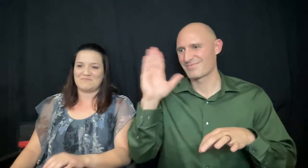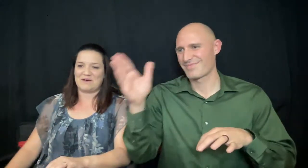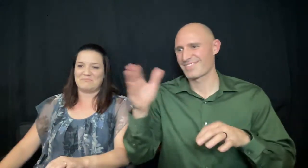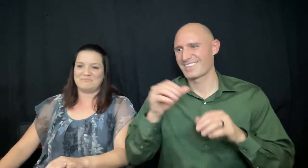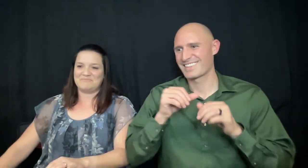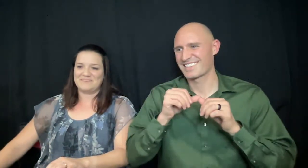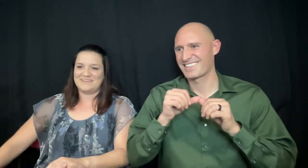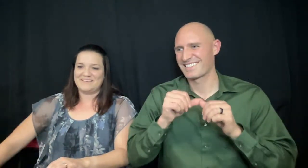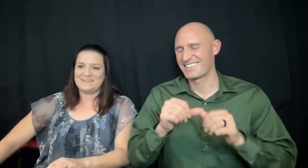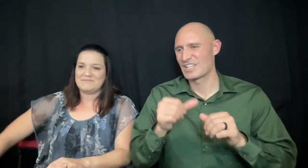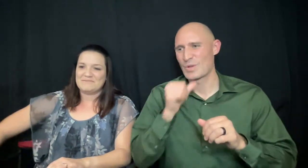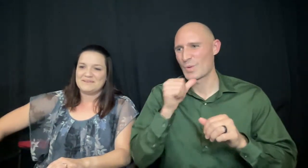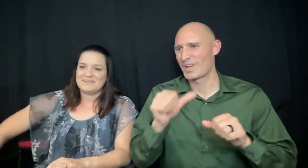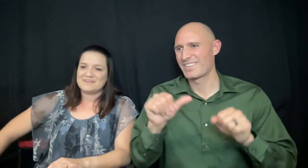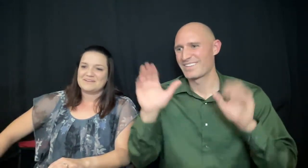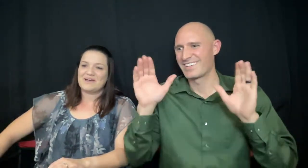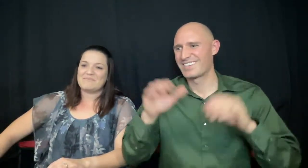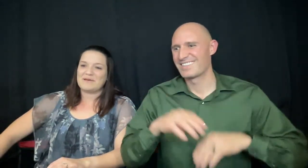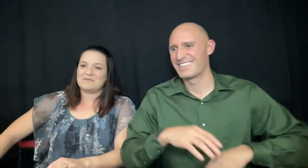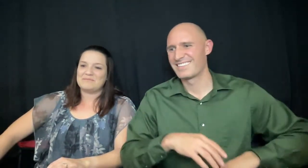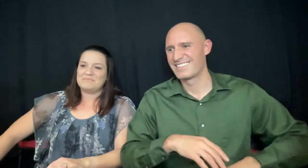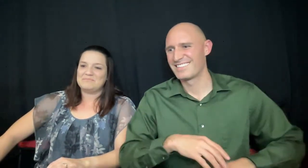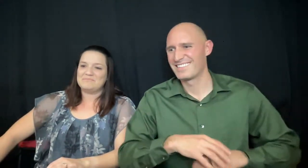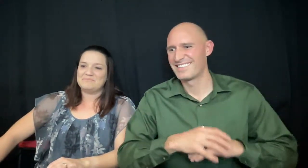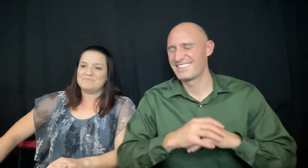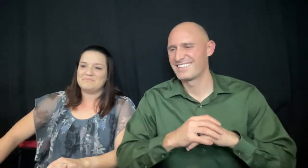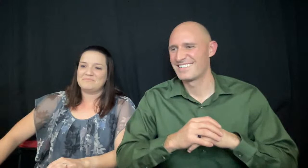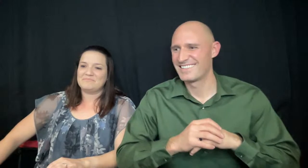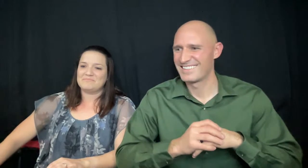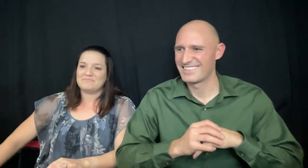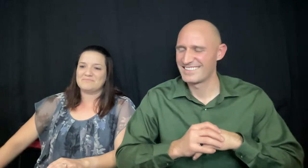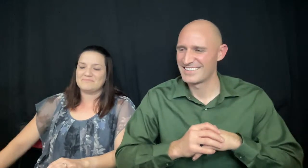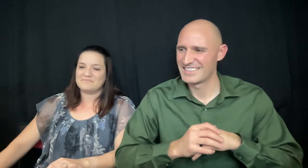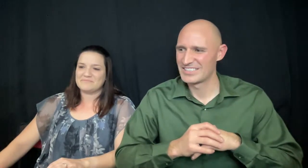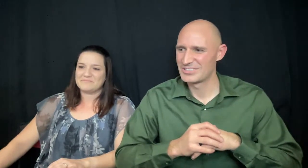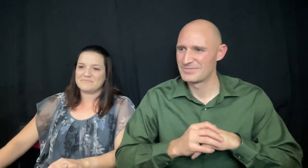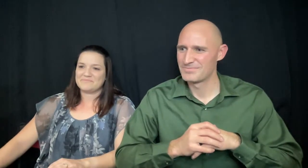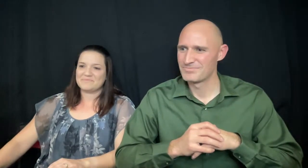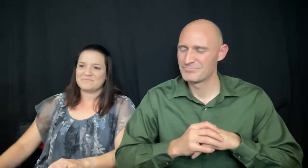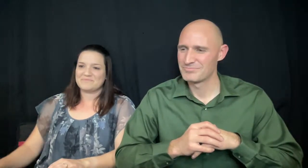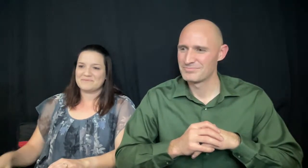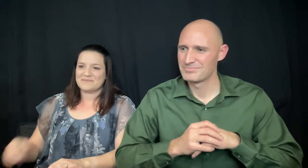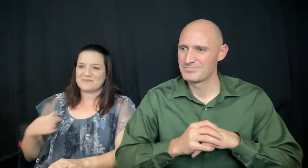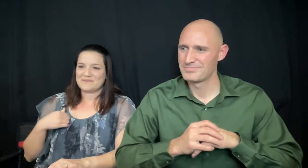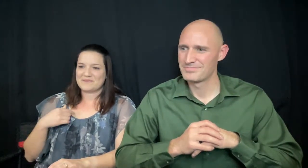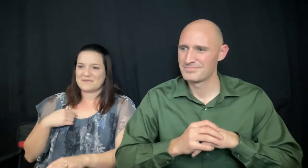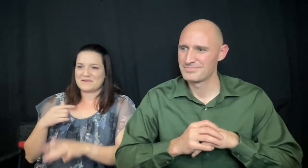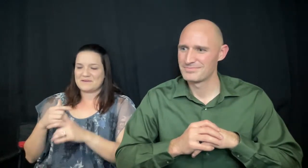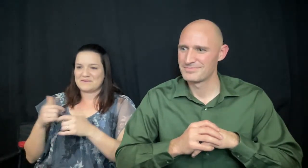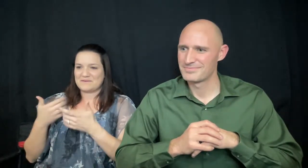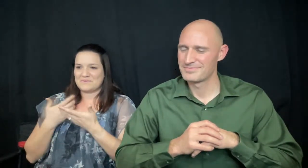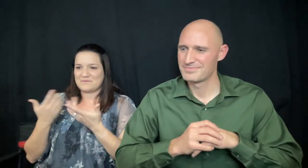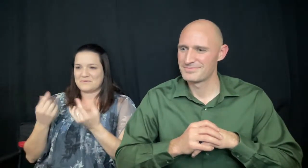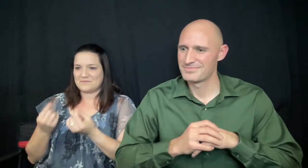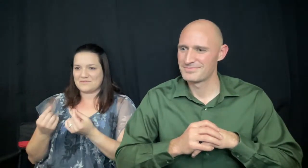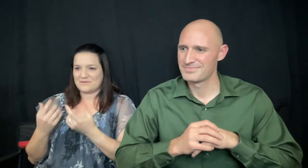up. Go ahead, Pamela. I guess my biggest thing, what do you do? I'm trying to learn.